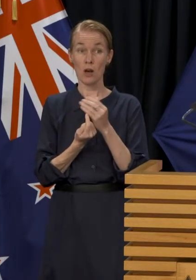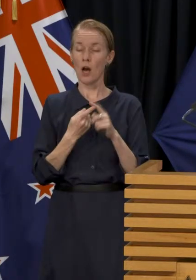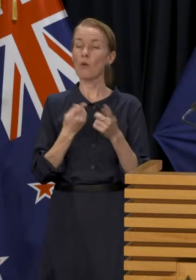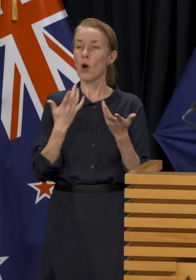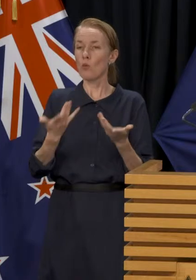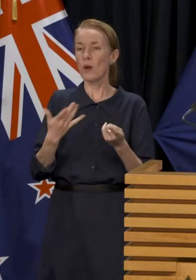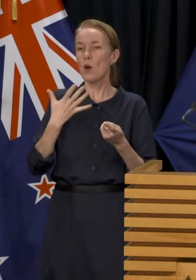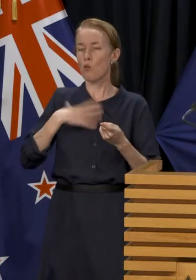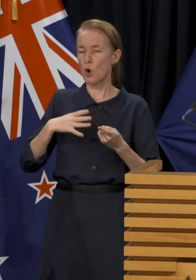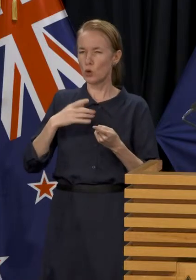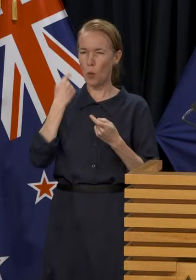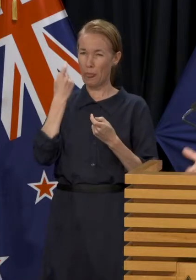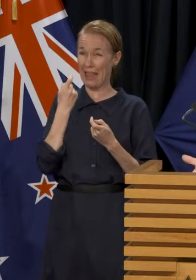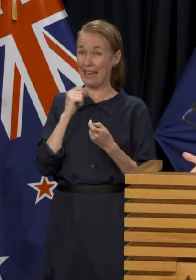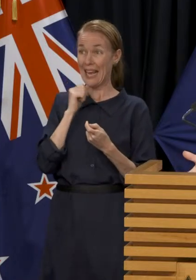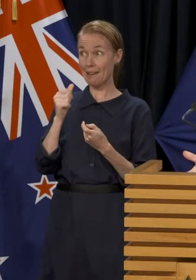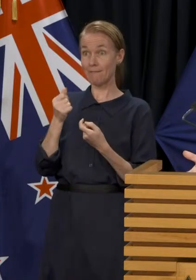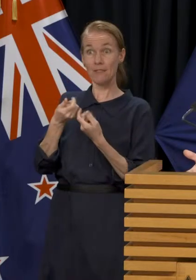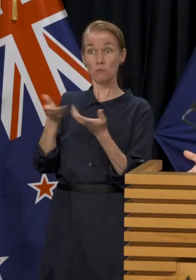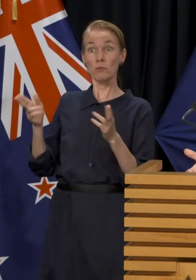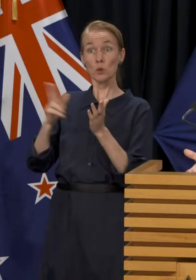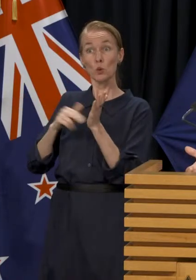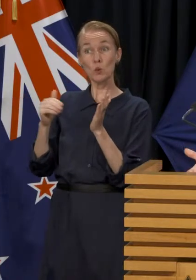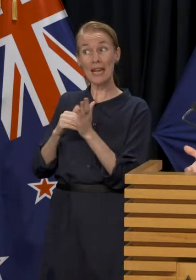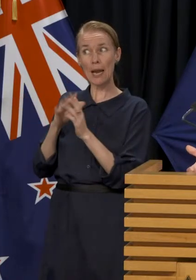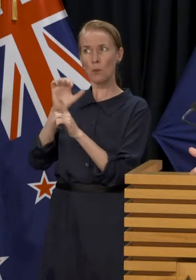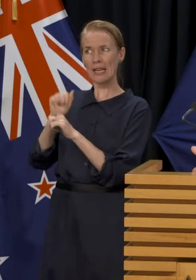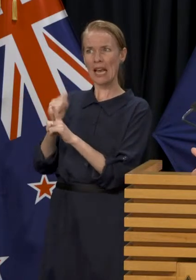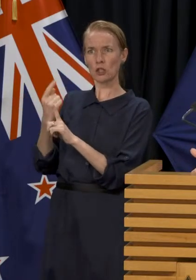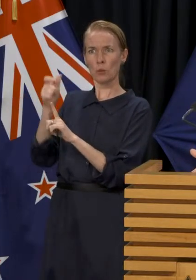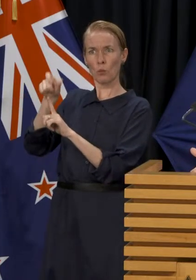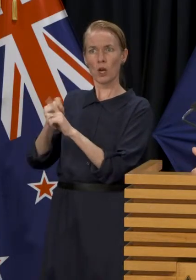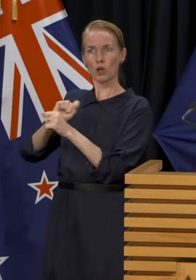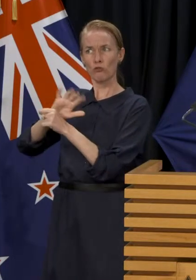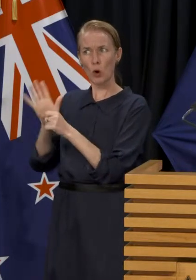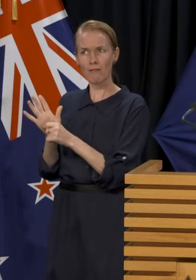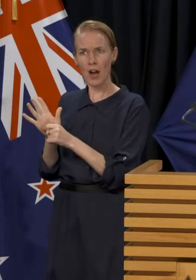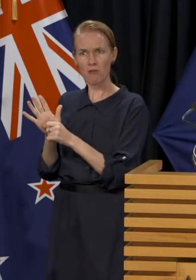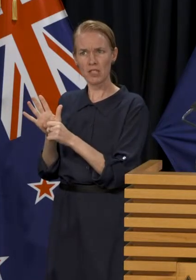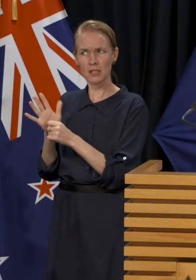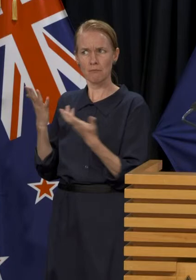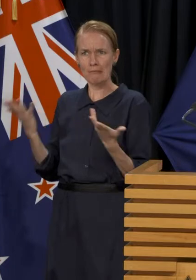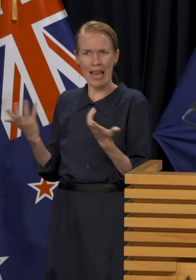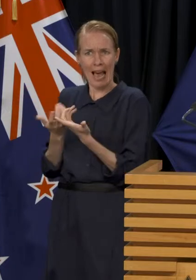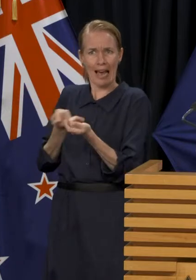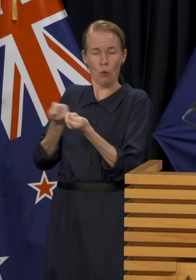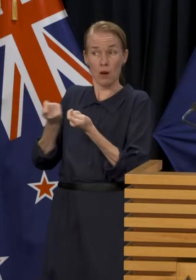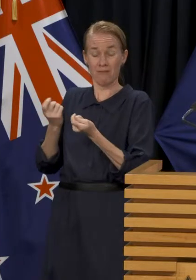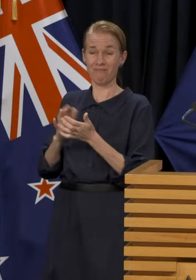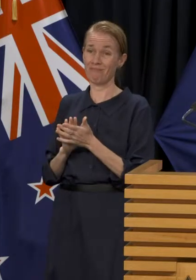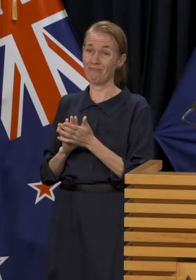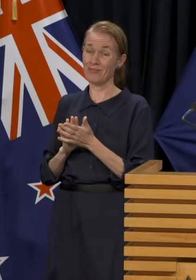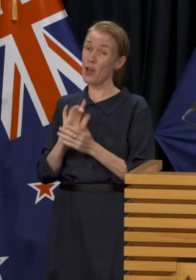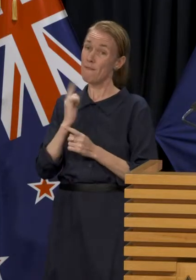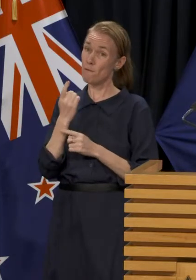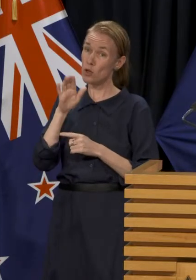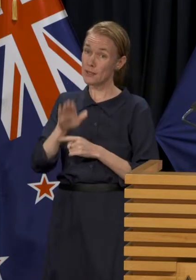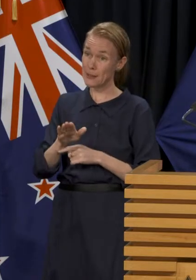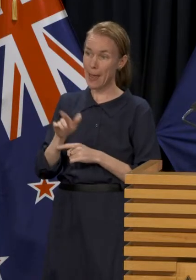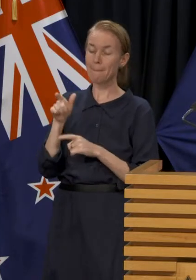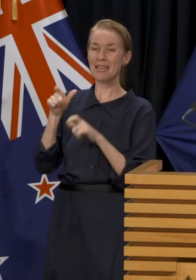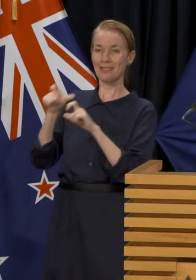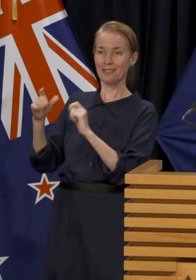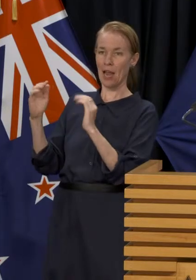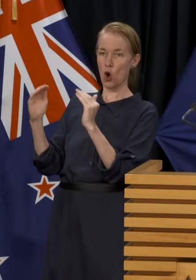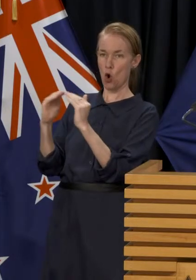the community. So the mainstay of that will be self-isolation at home, which will be monitored and supported. However,